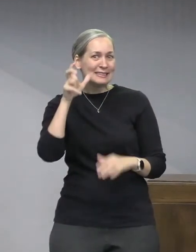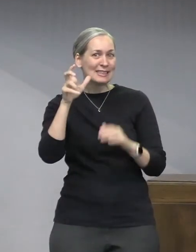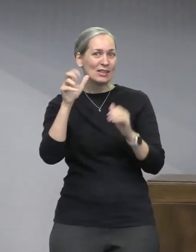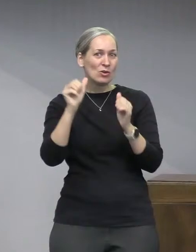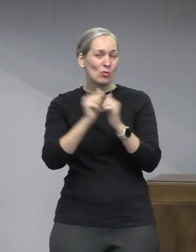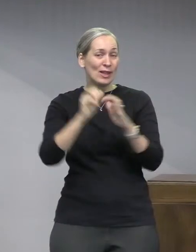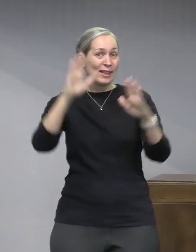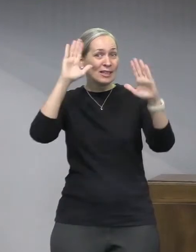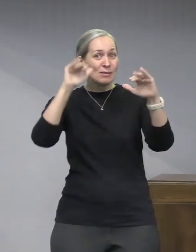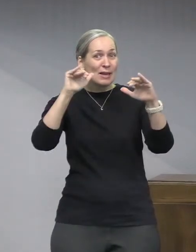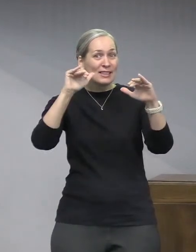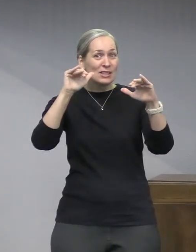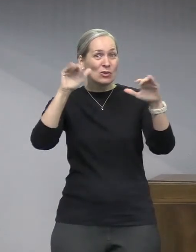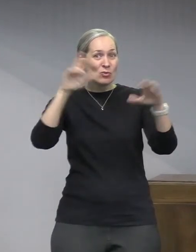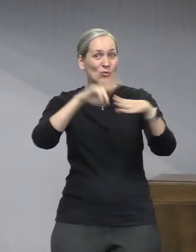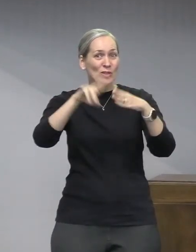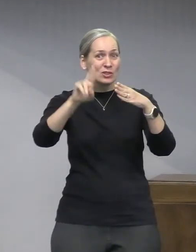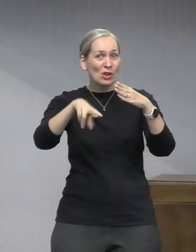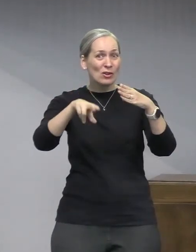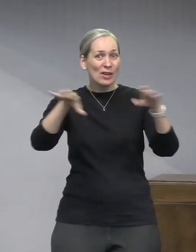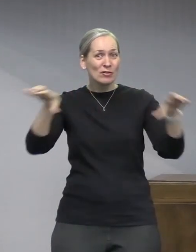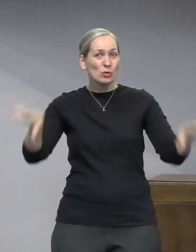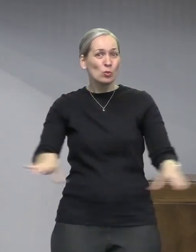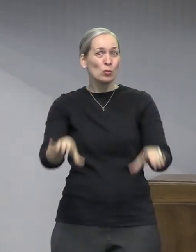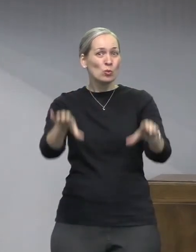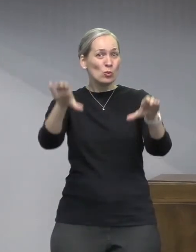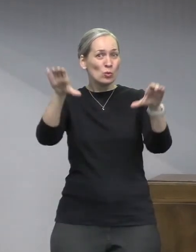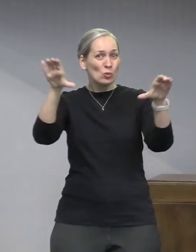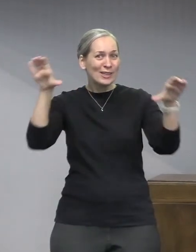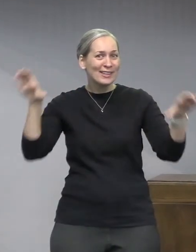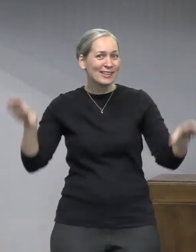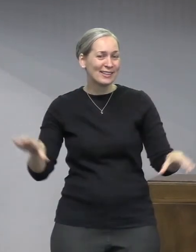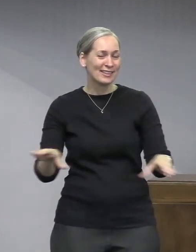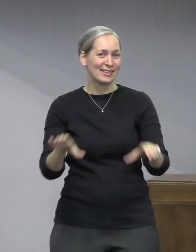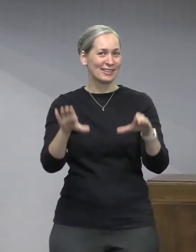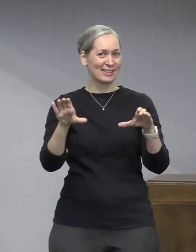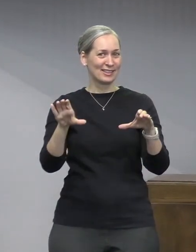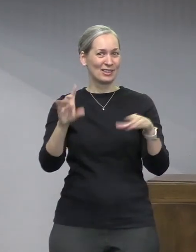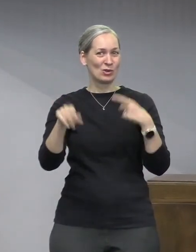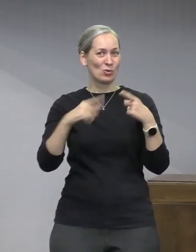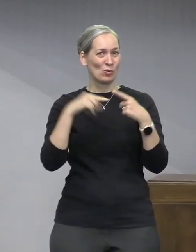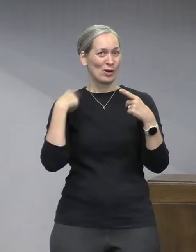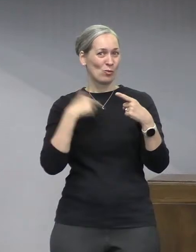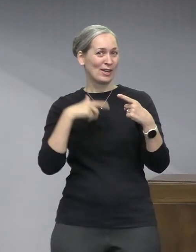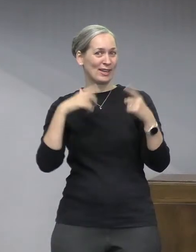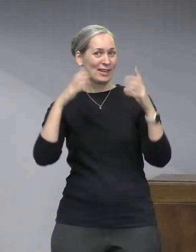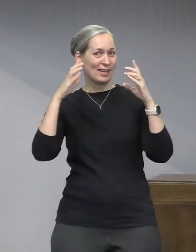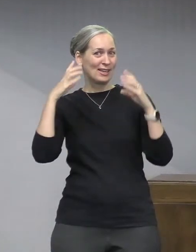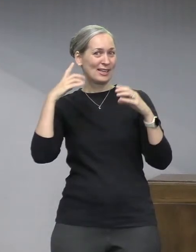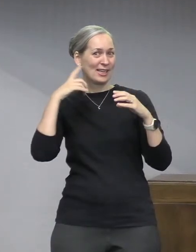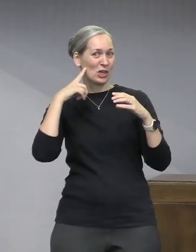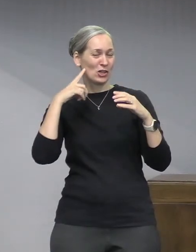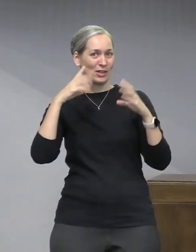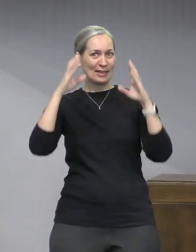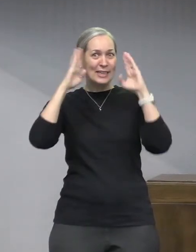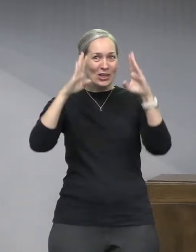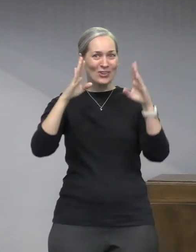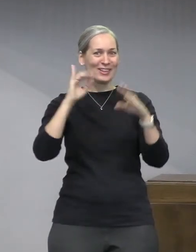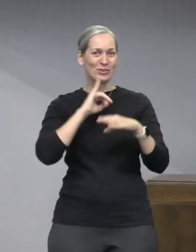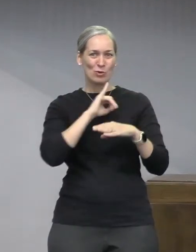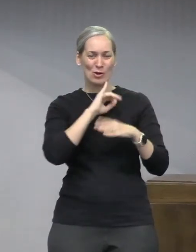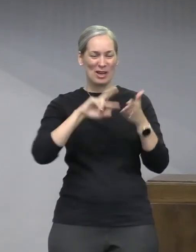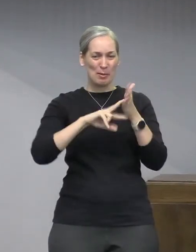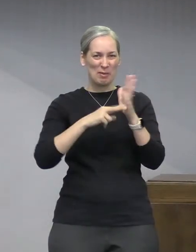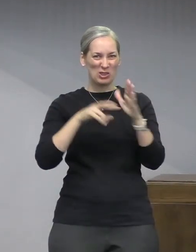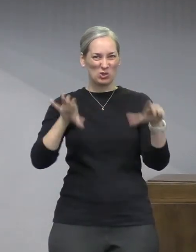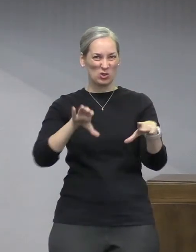the expected outcome of doing this when we hear, "Hear, O Israel." The